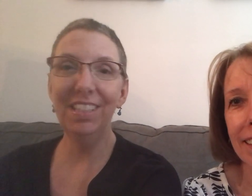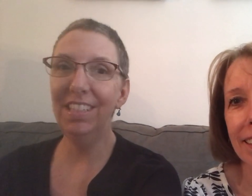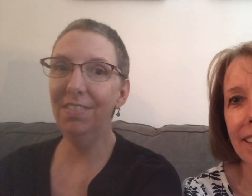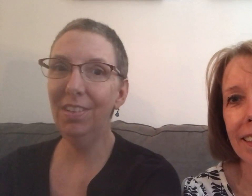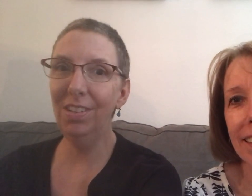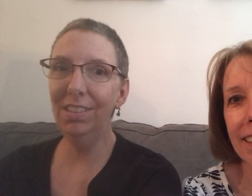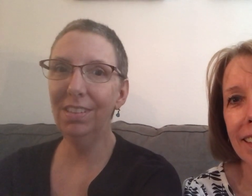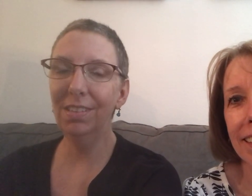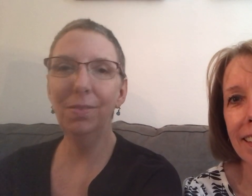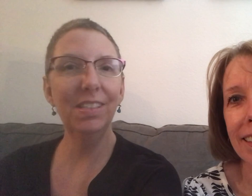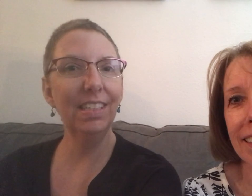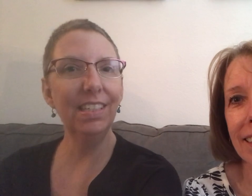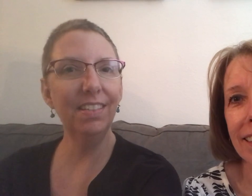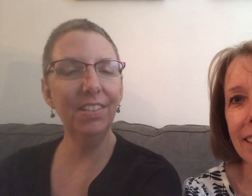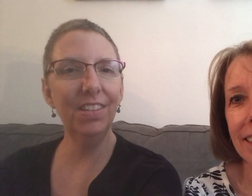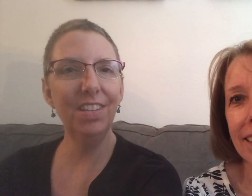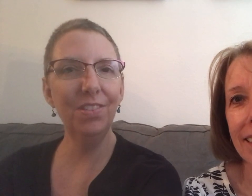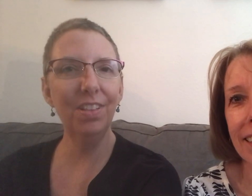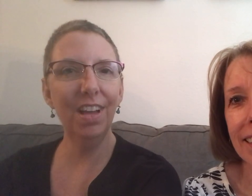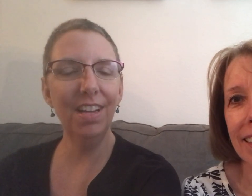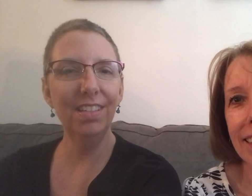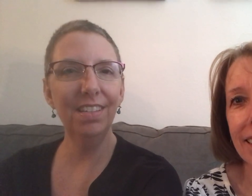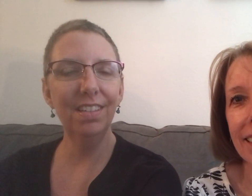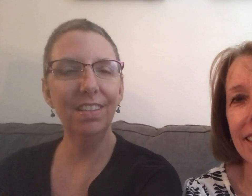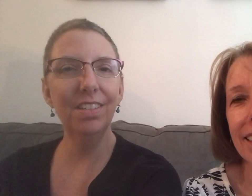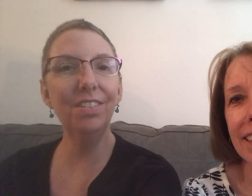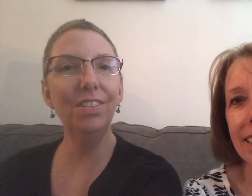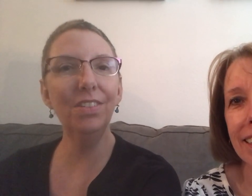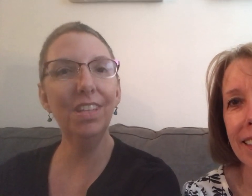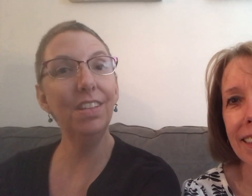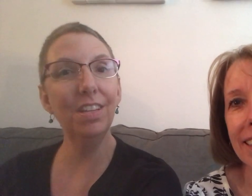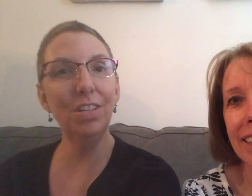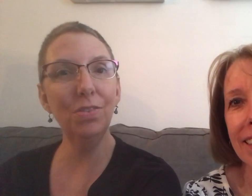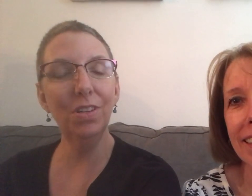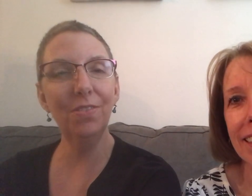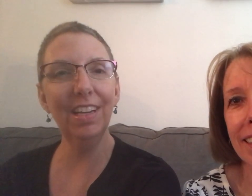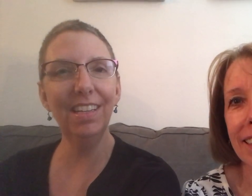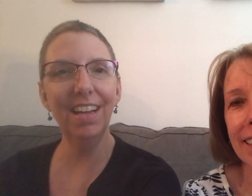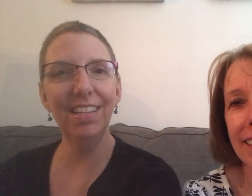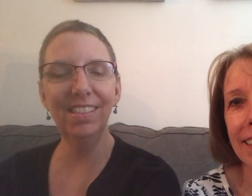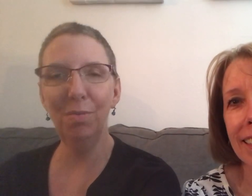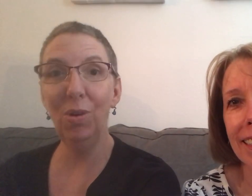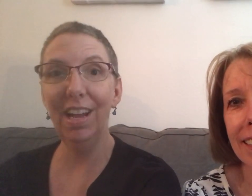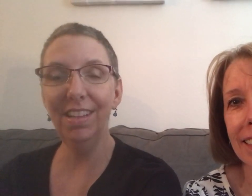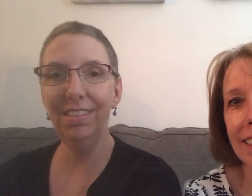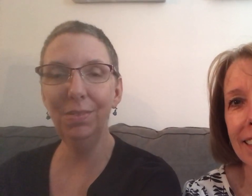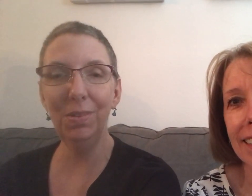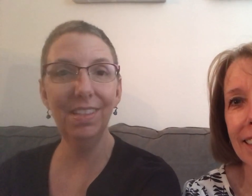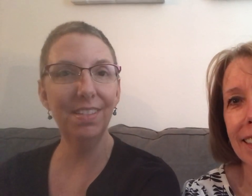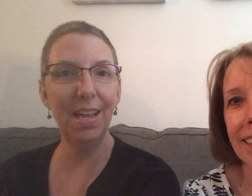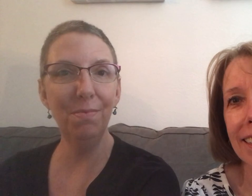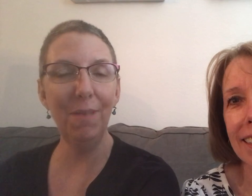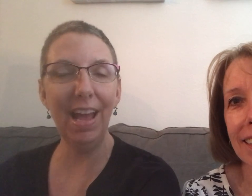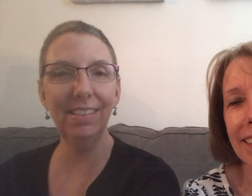it difficult? Was it easier than you thought? Do you think that you could recognize someone else with the same